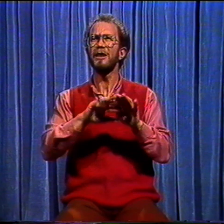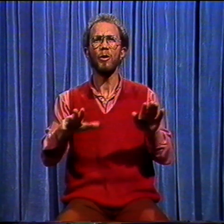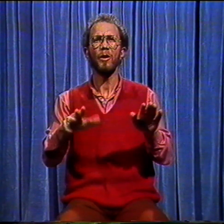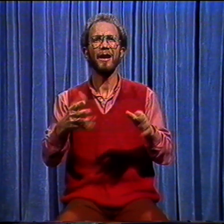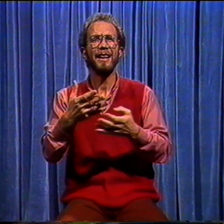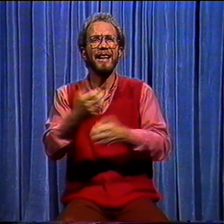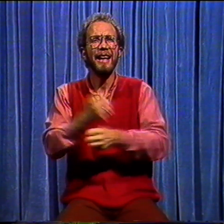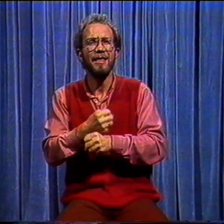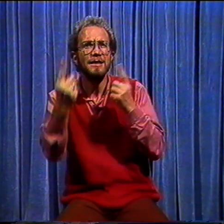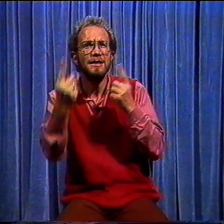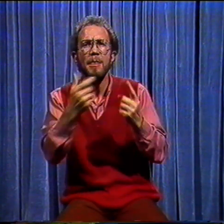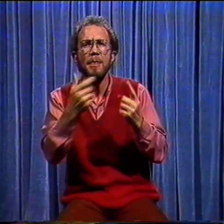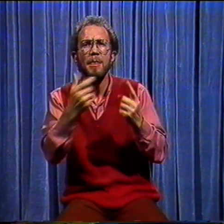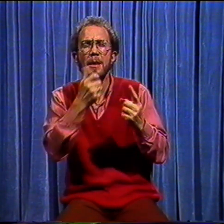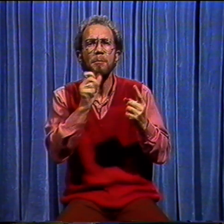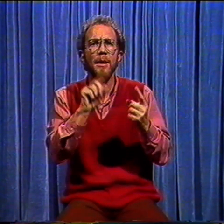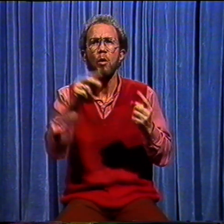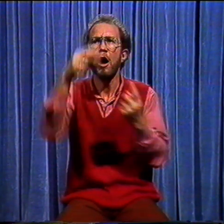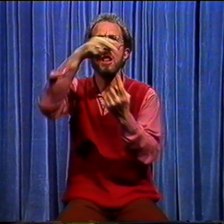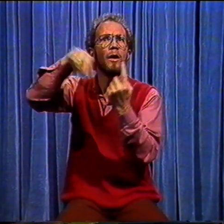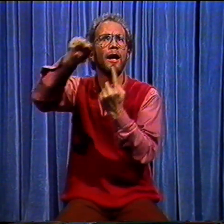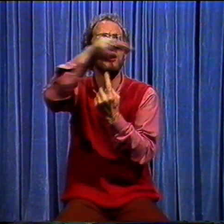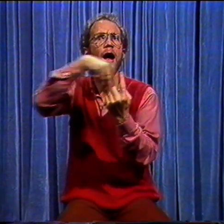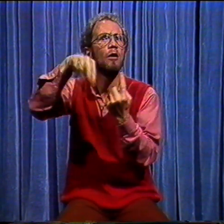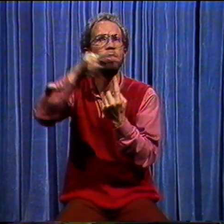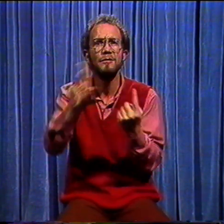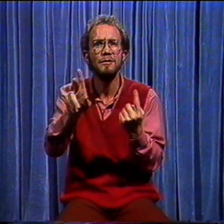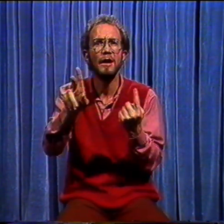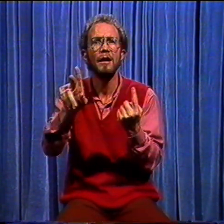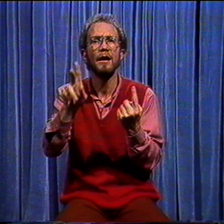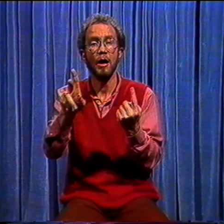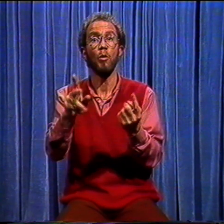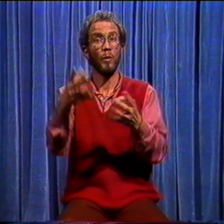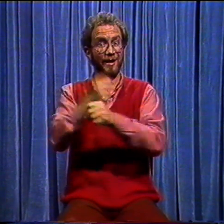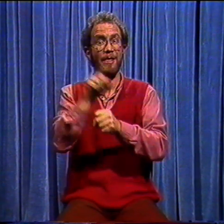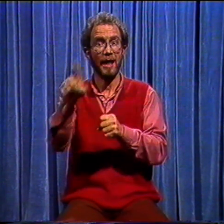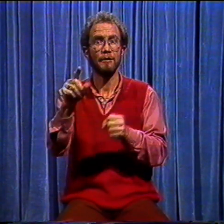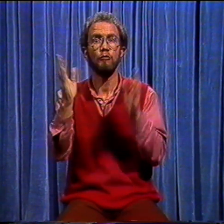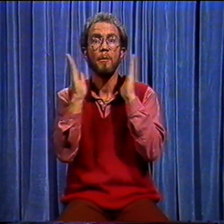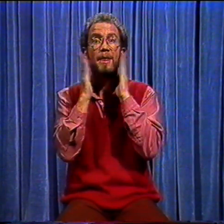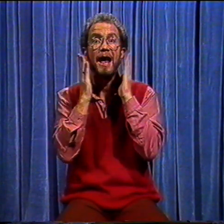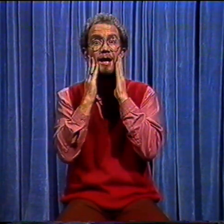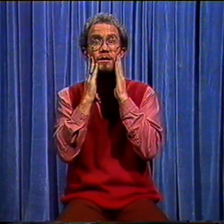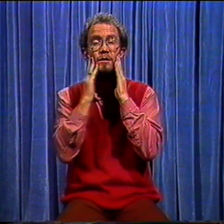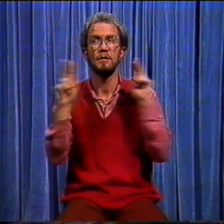But we don't really get the idea that the person was looking around. We get that information from the